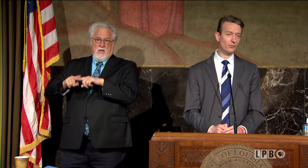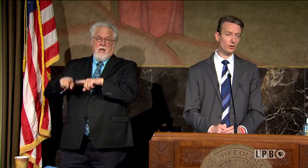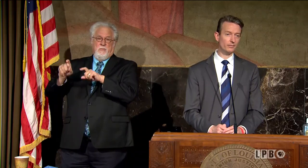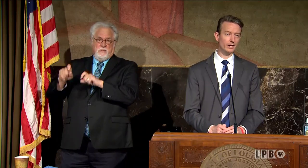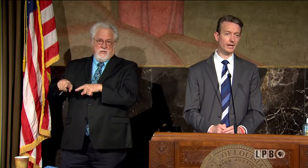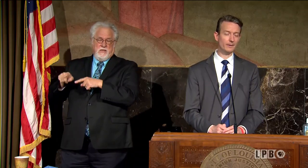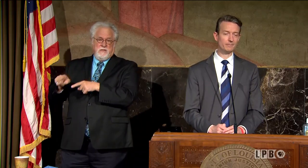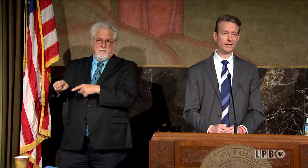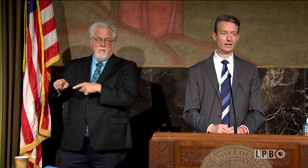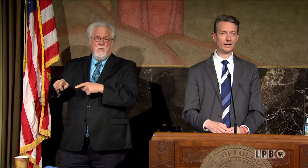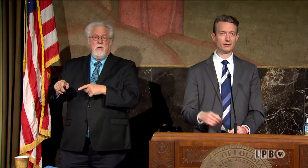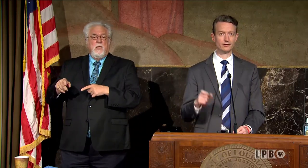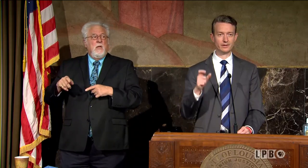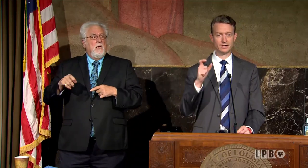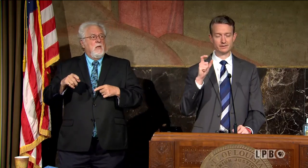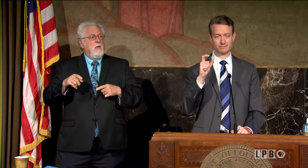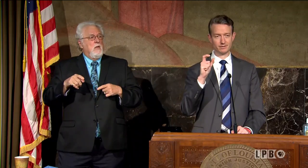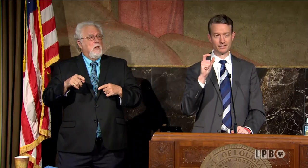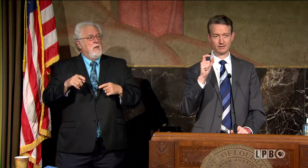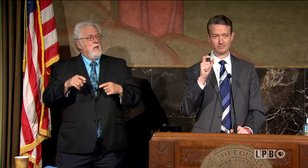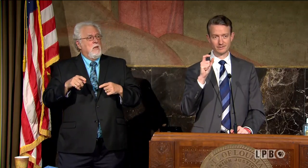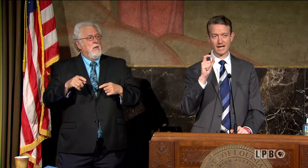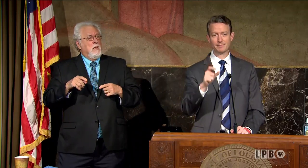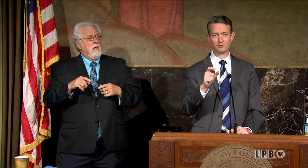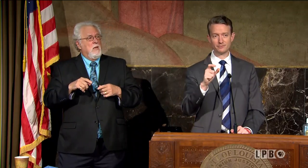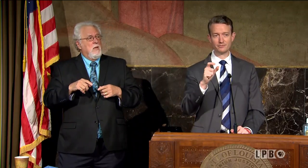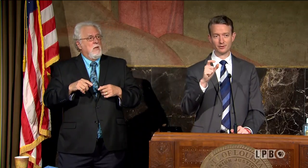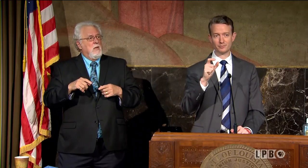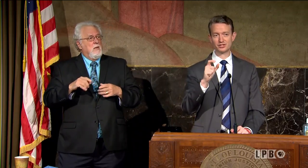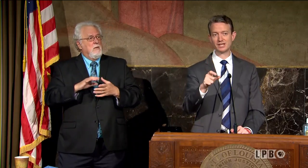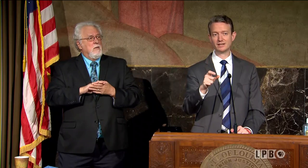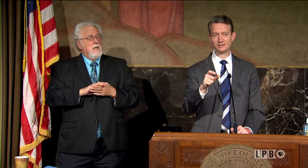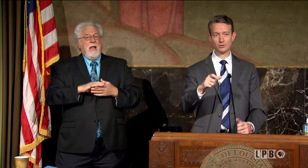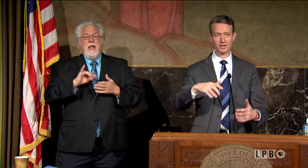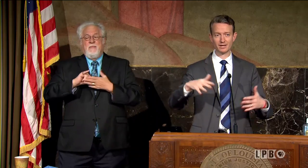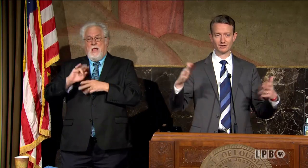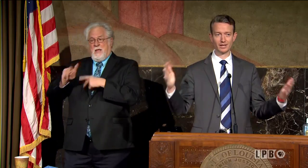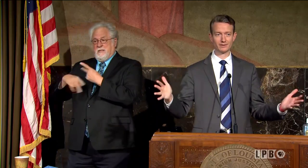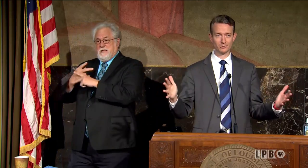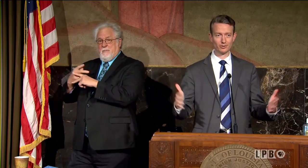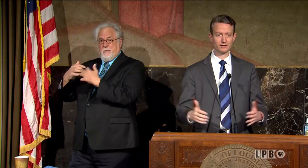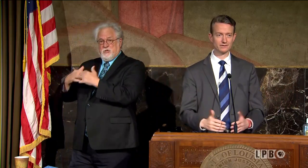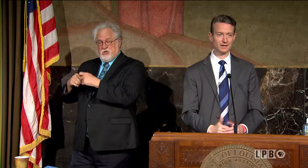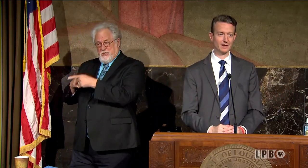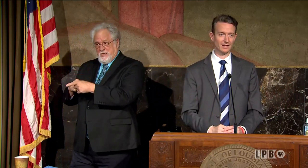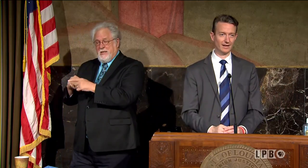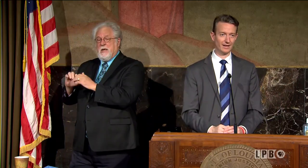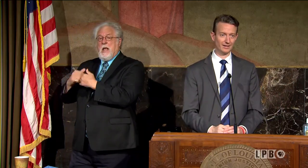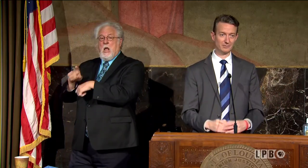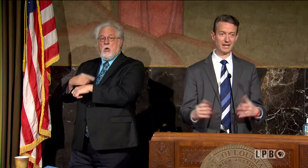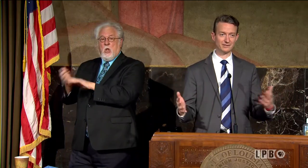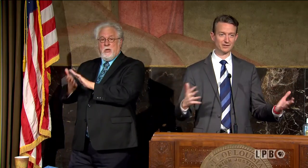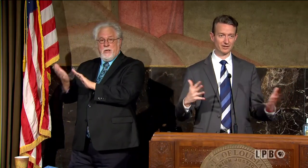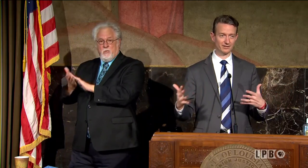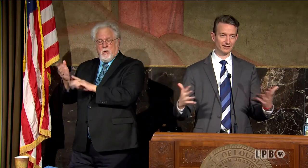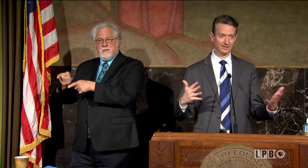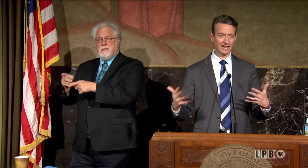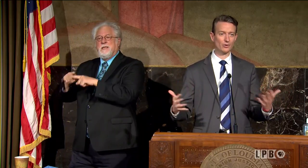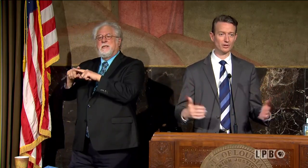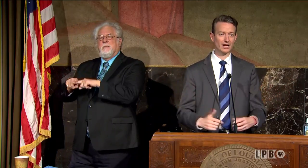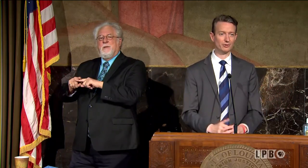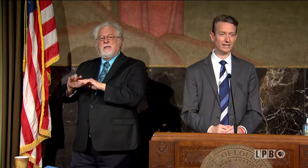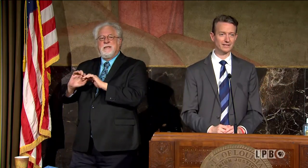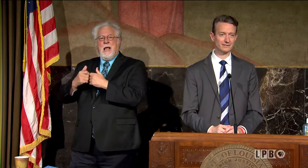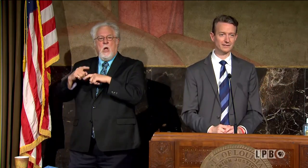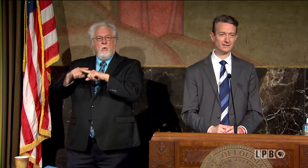testing platform. The type of machine that it's going in, the length that it runs, depends on